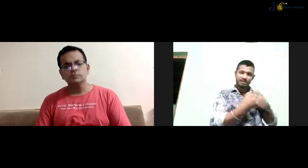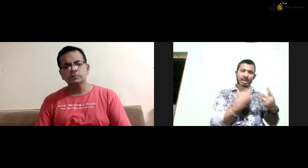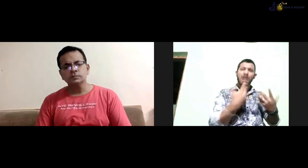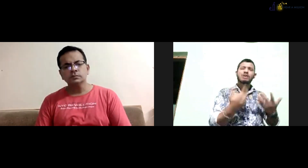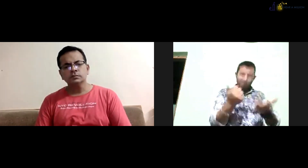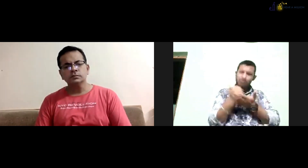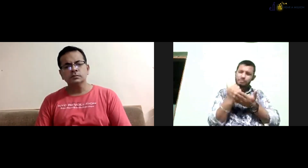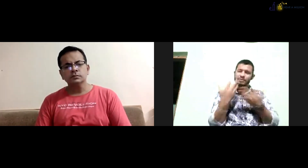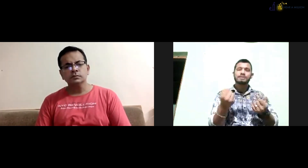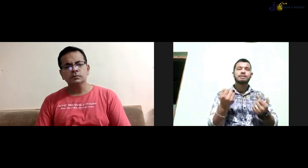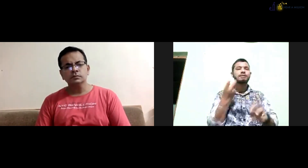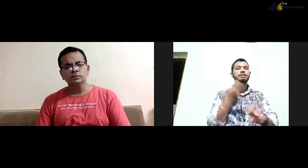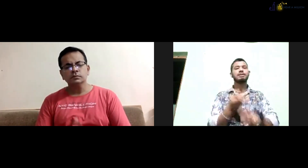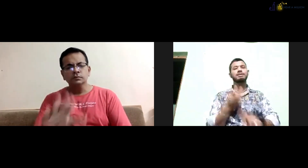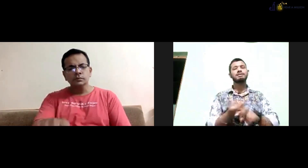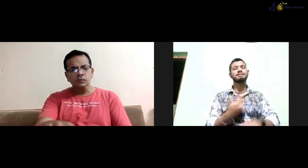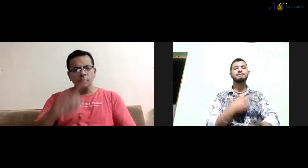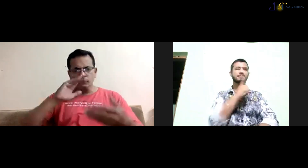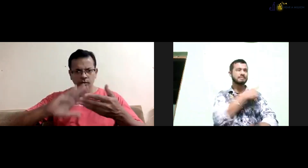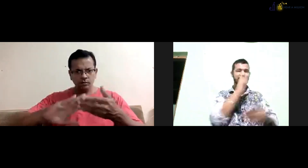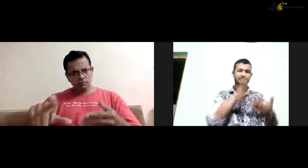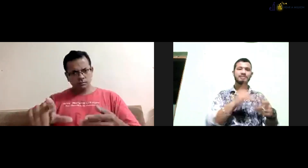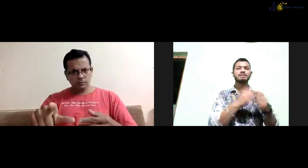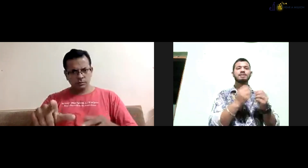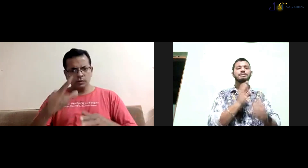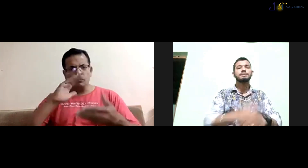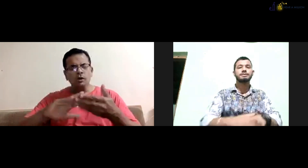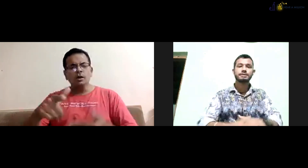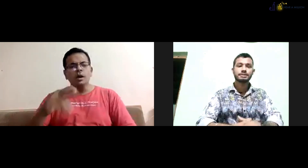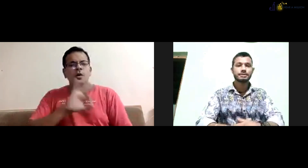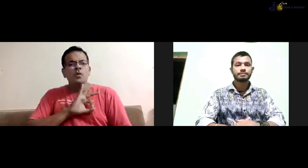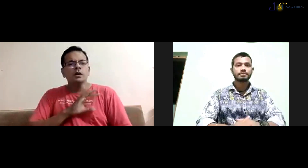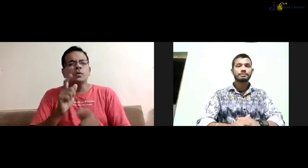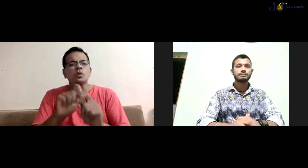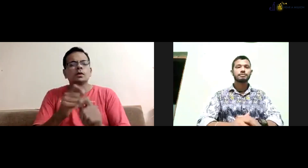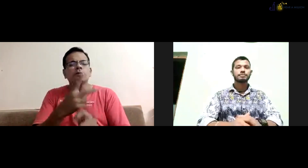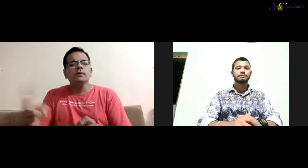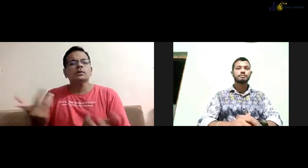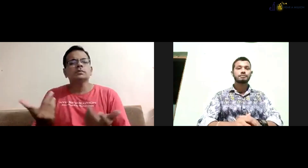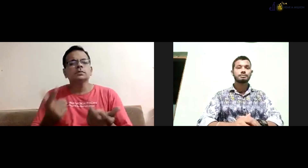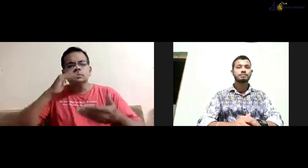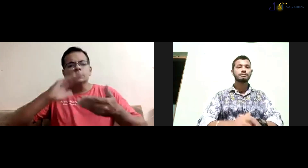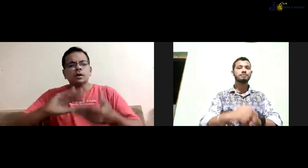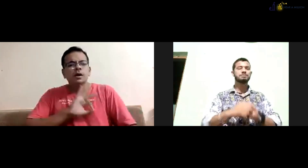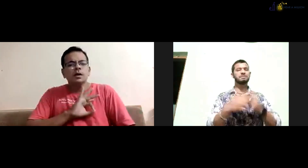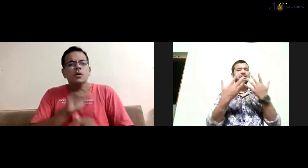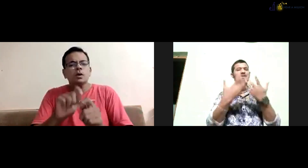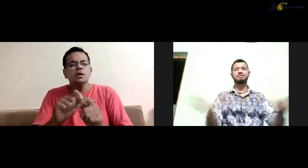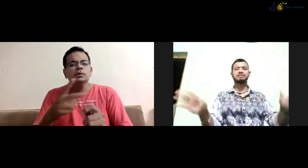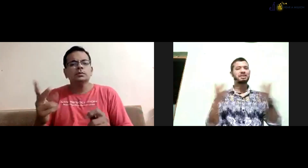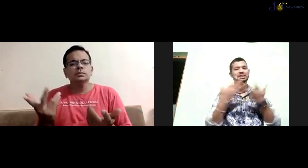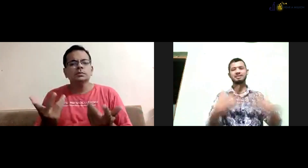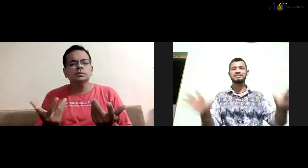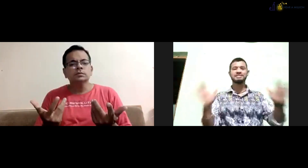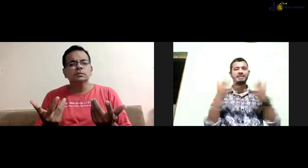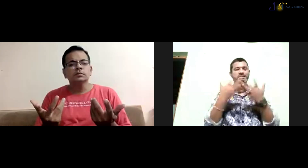really wanted to work. So I've been asking my wife again and again, but it's difficult. So what kind of work you would